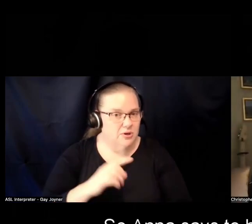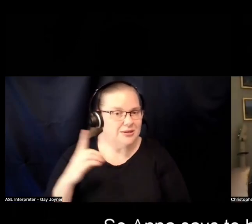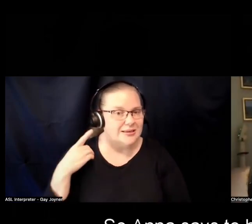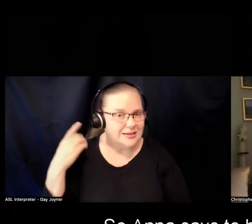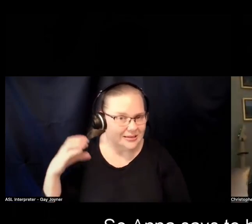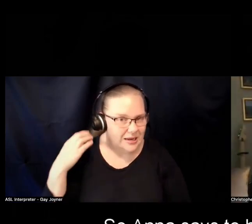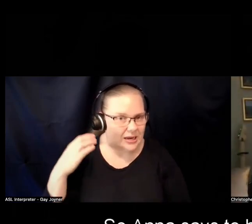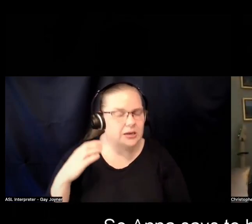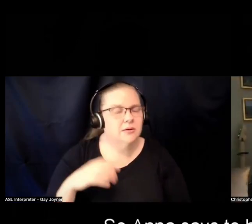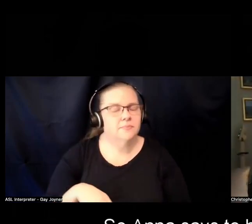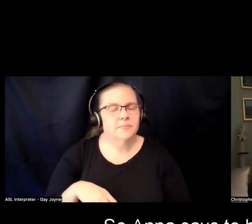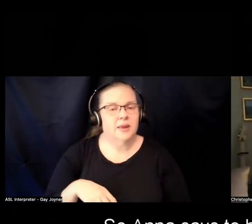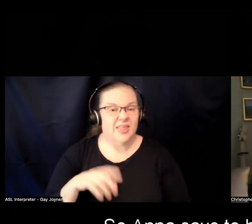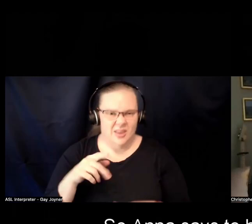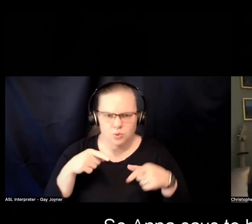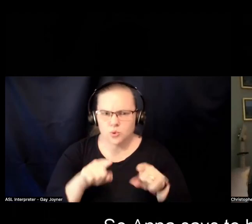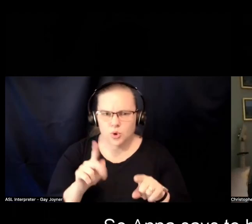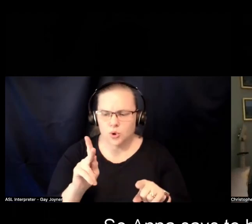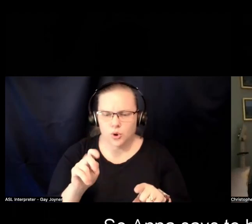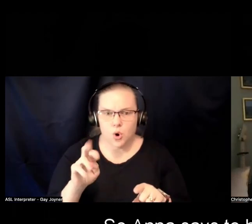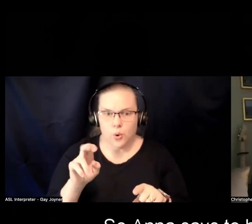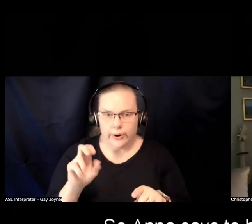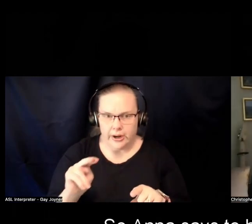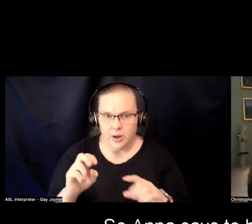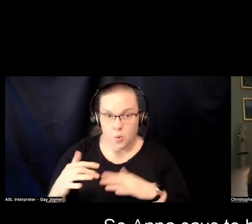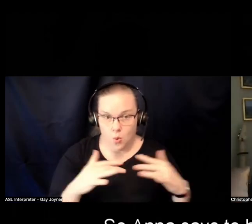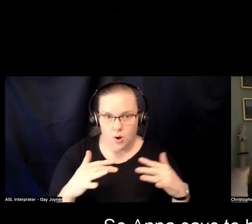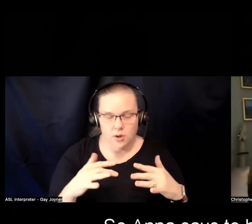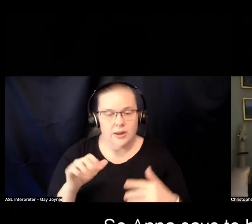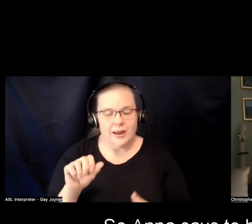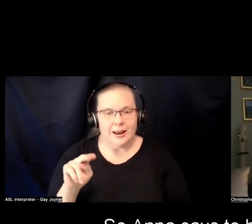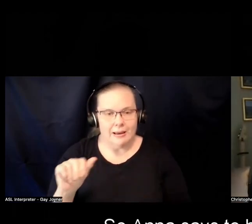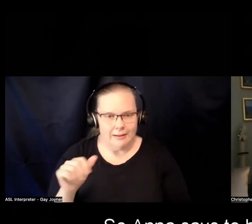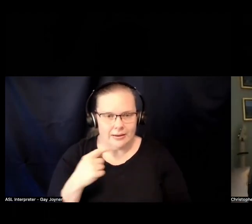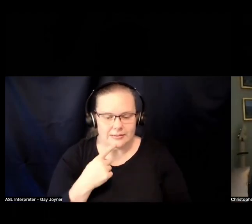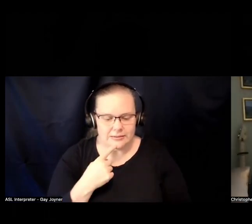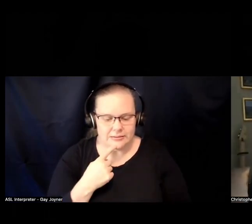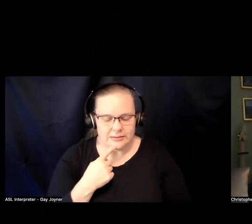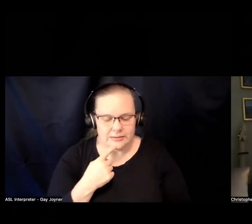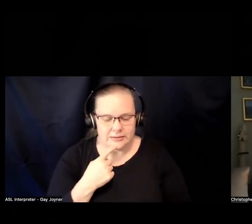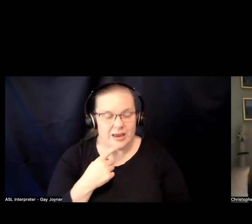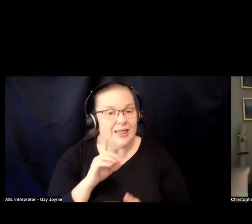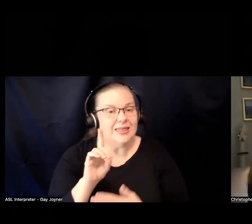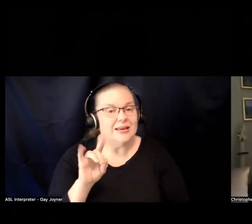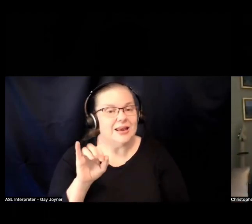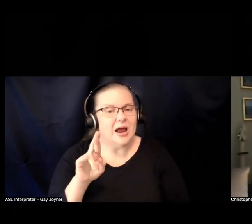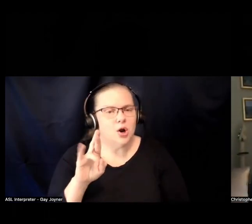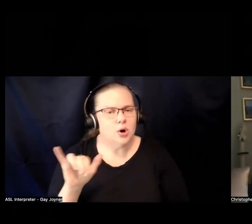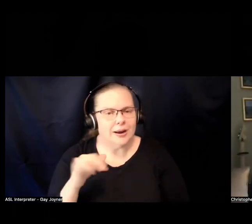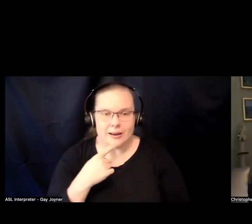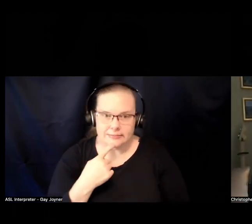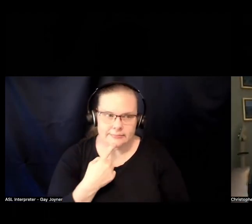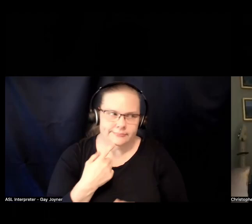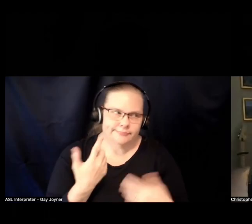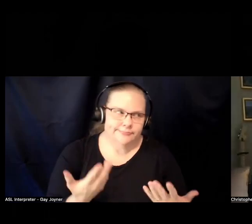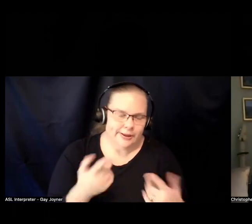So Anna says to him, she said in her diary, she said, "I could not say no to the general.